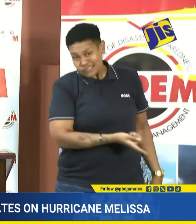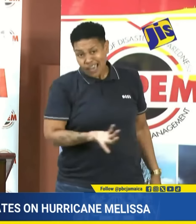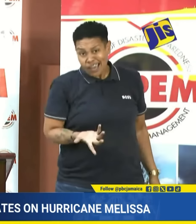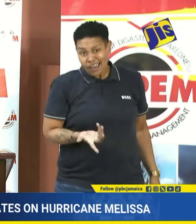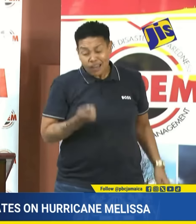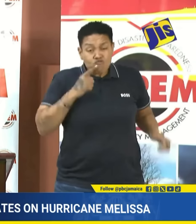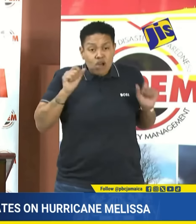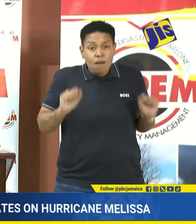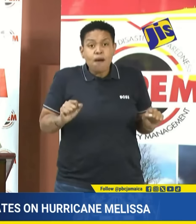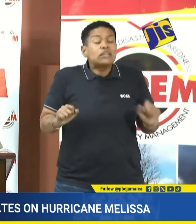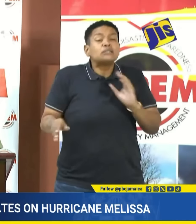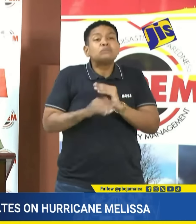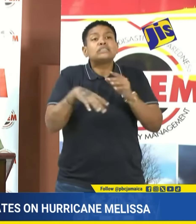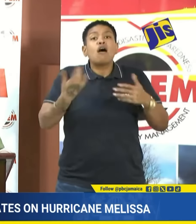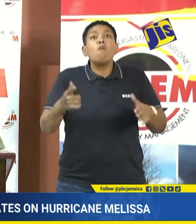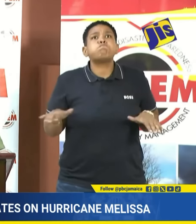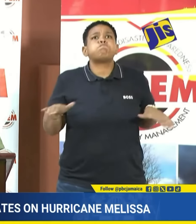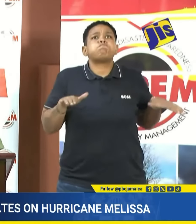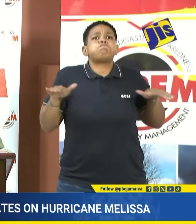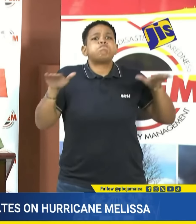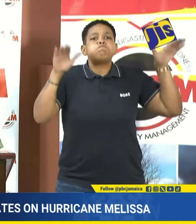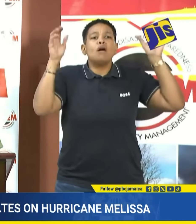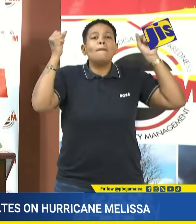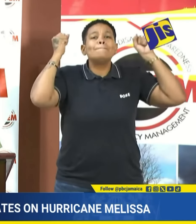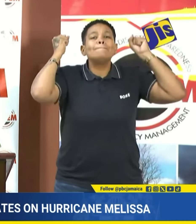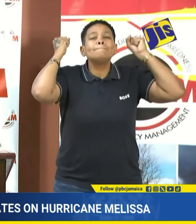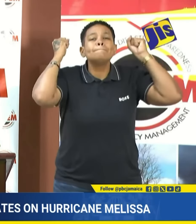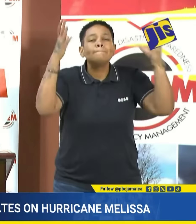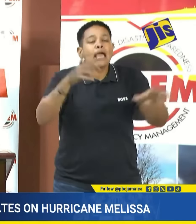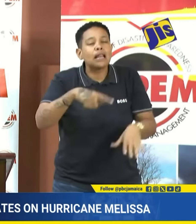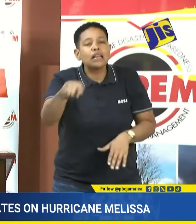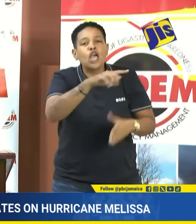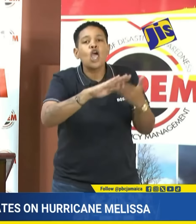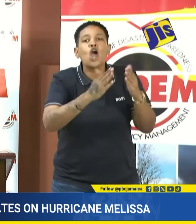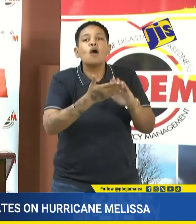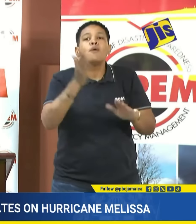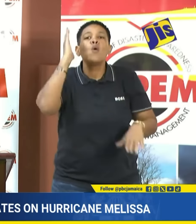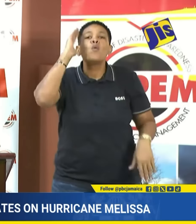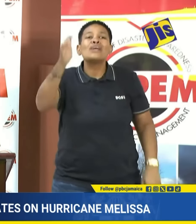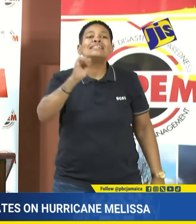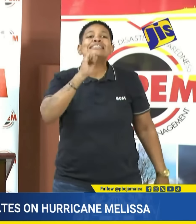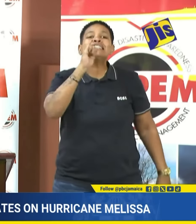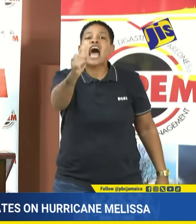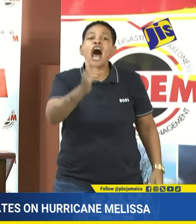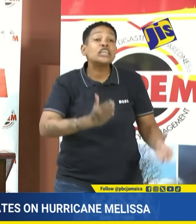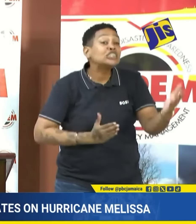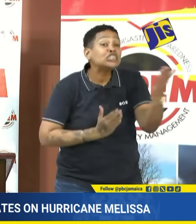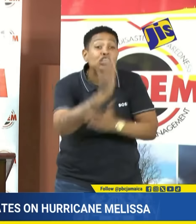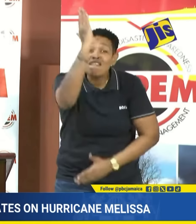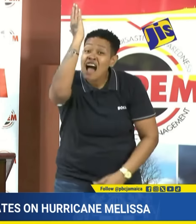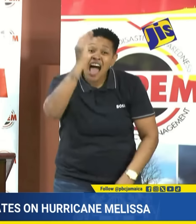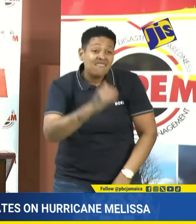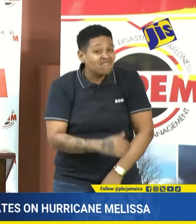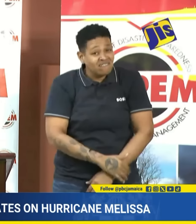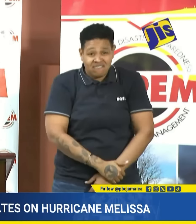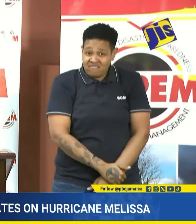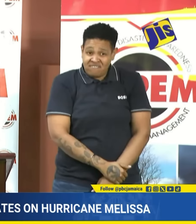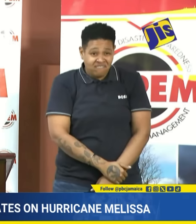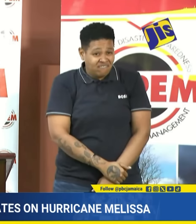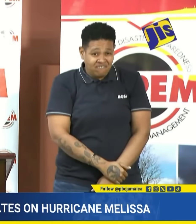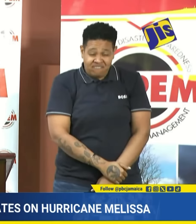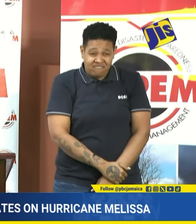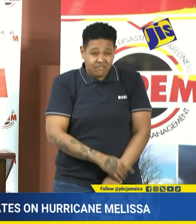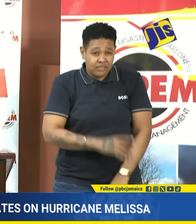and the possibility of flooding, many of these communities will not survive